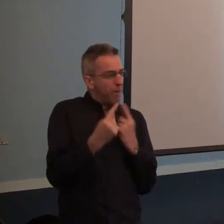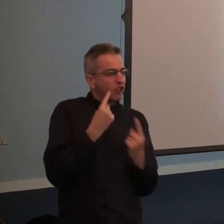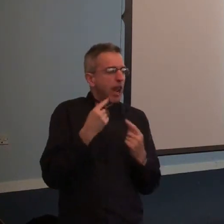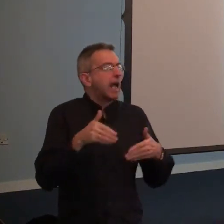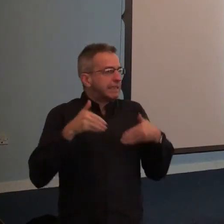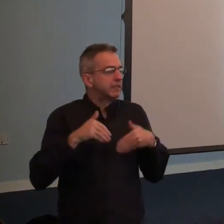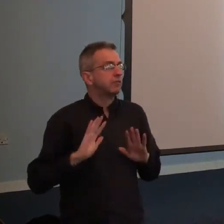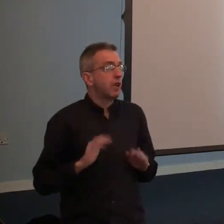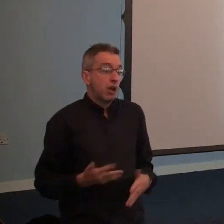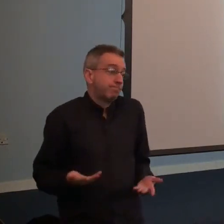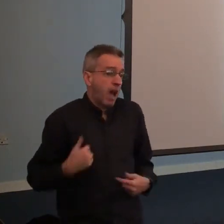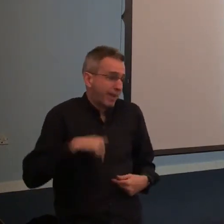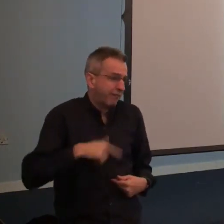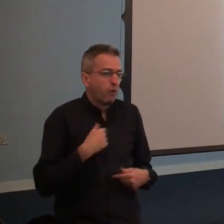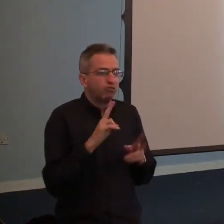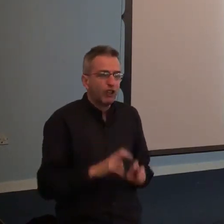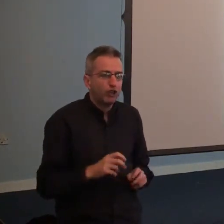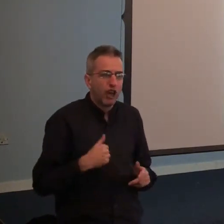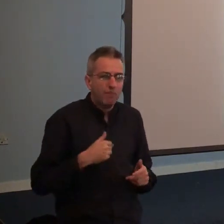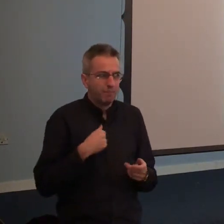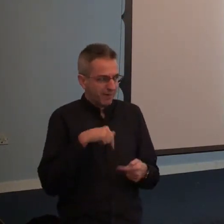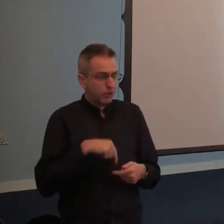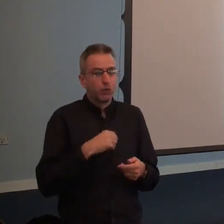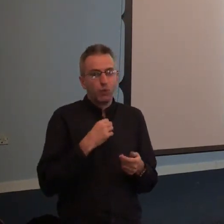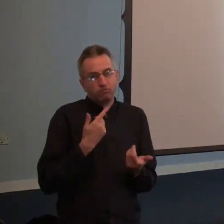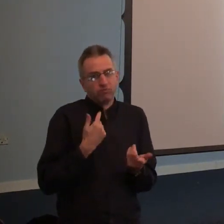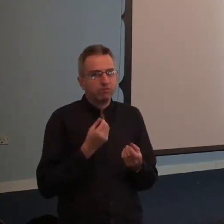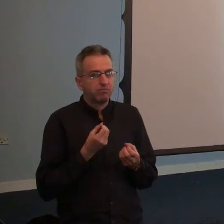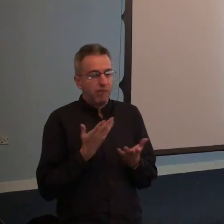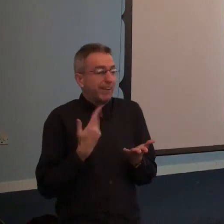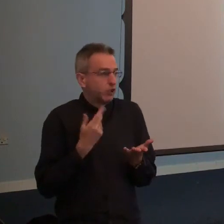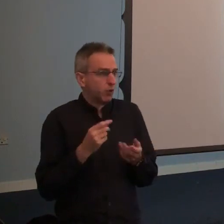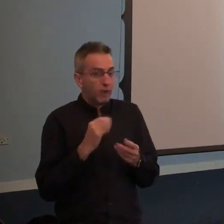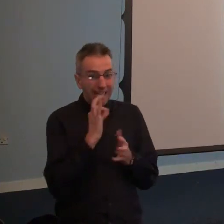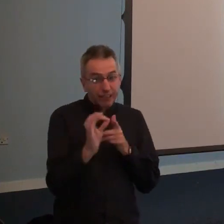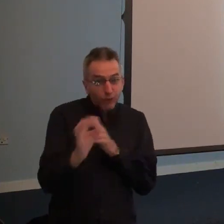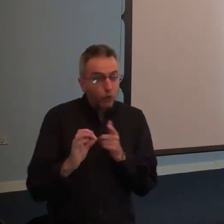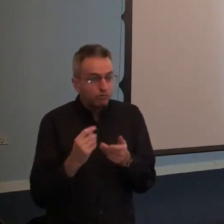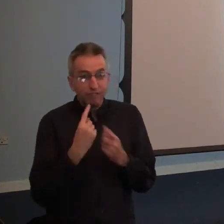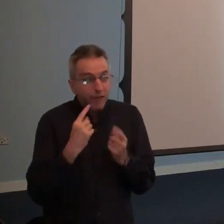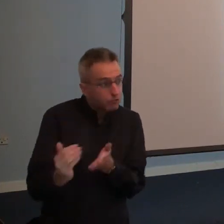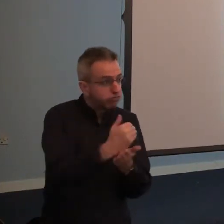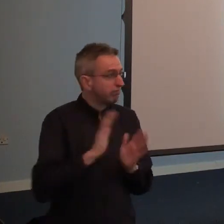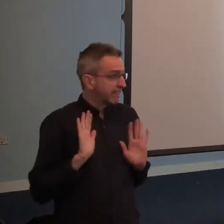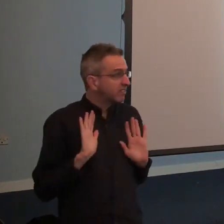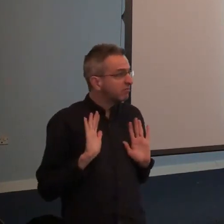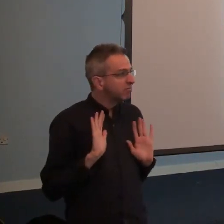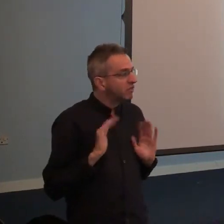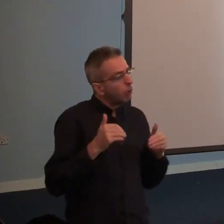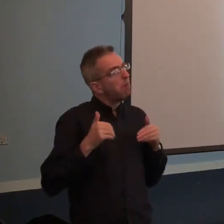if the perception was that the interviewee knew a lot of information, they might start to explain things. And we wanted